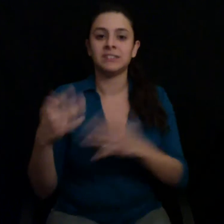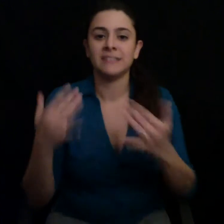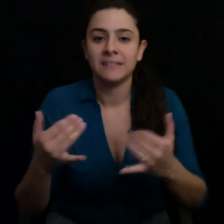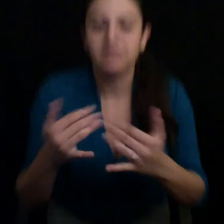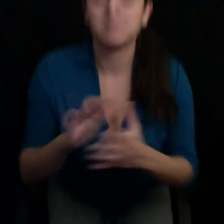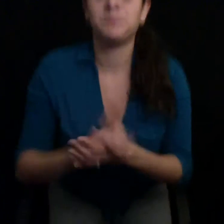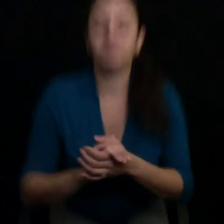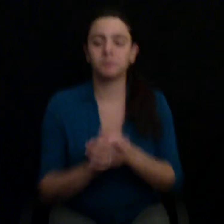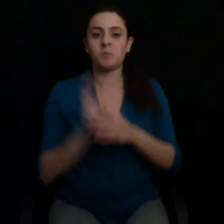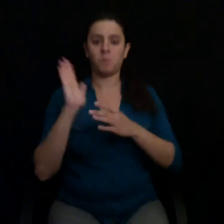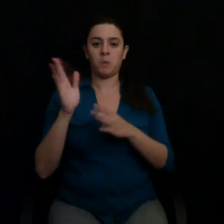that's